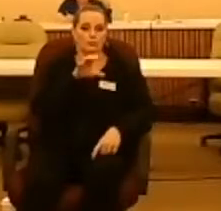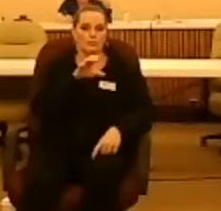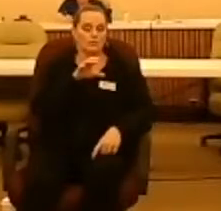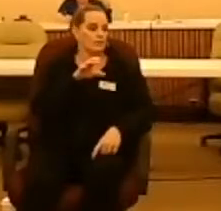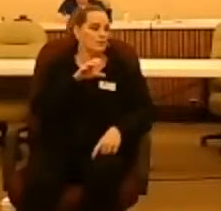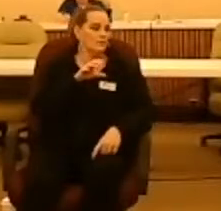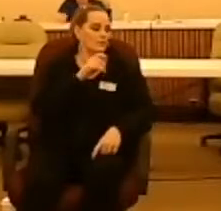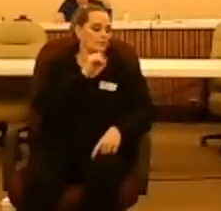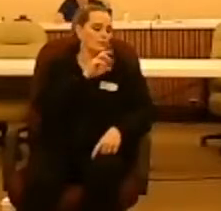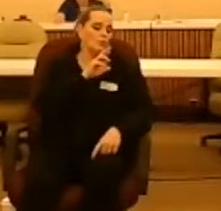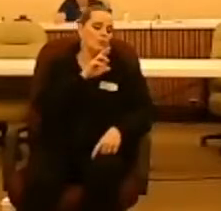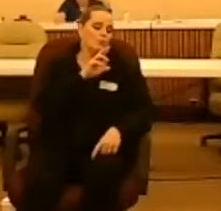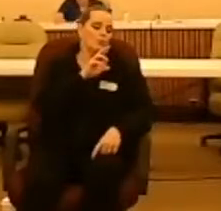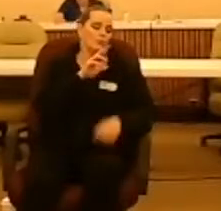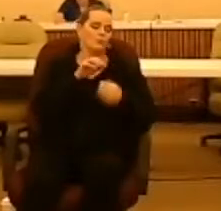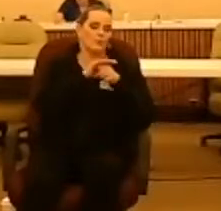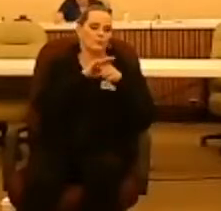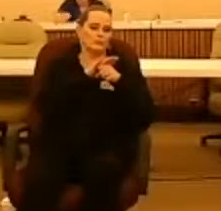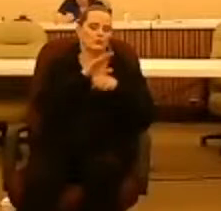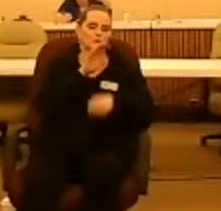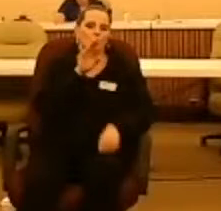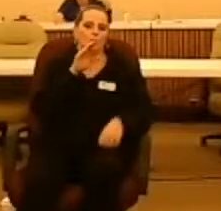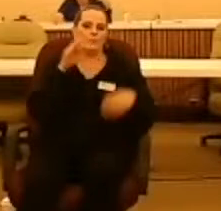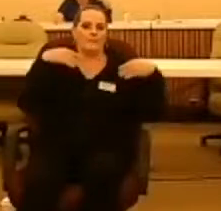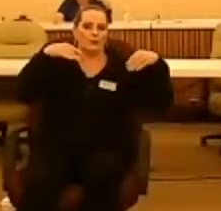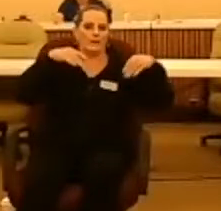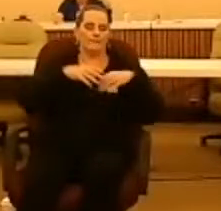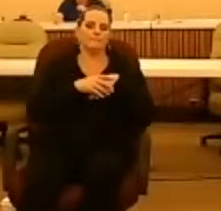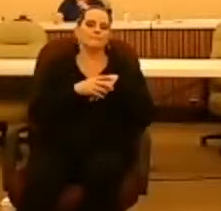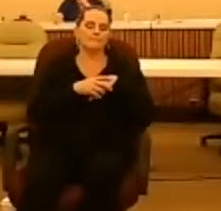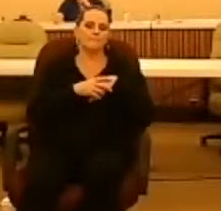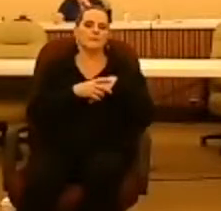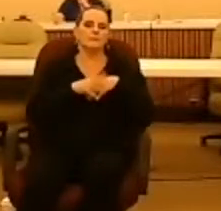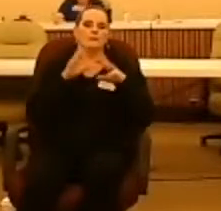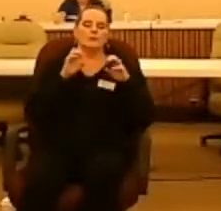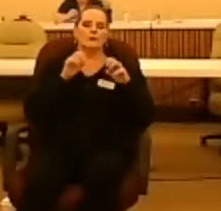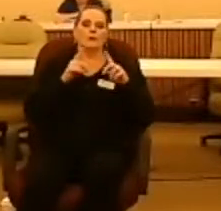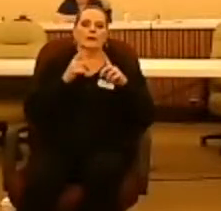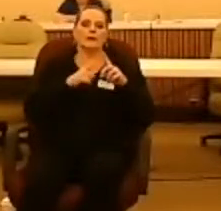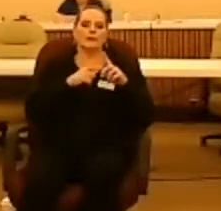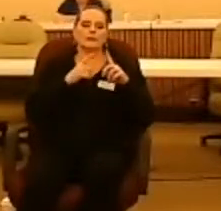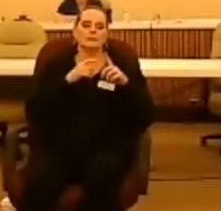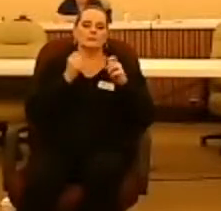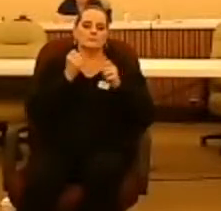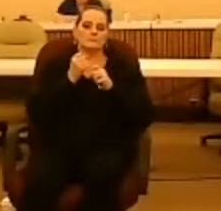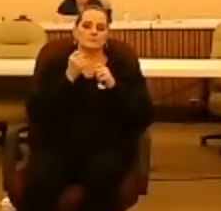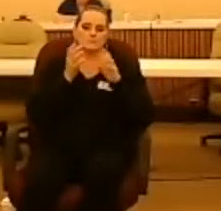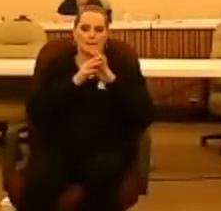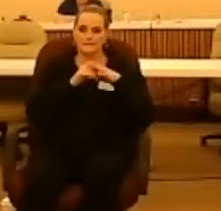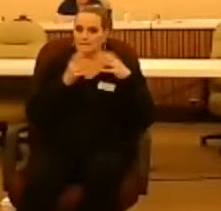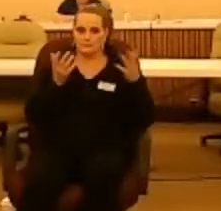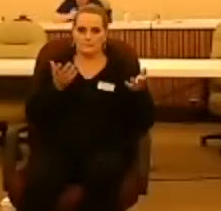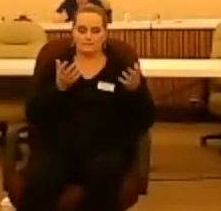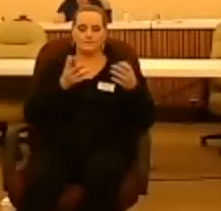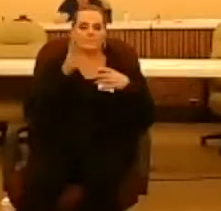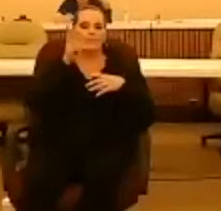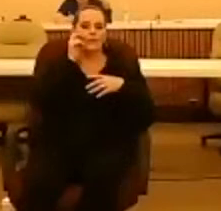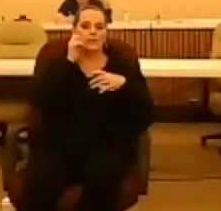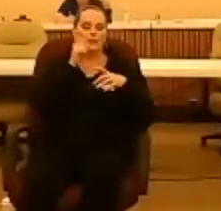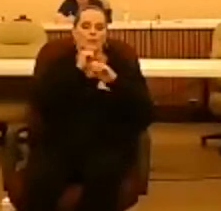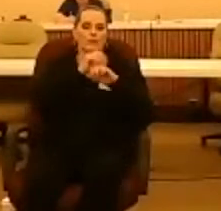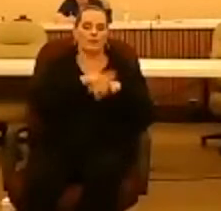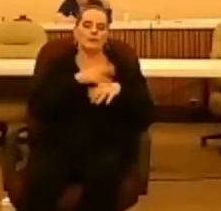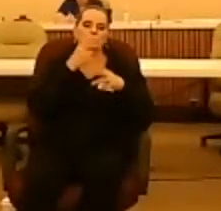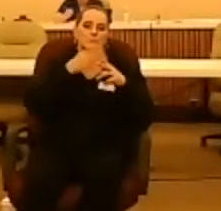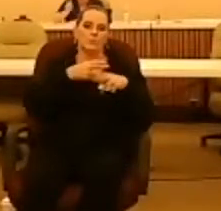Regional the market? Regional market, yep. Thank you, Rob. Okay, any further comments? Hearing none, please call